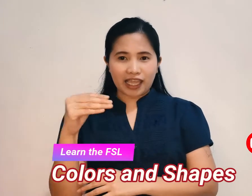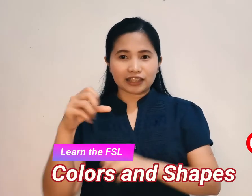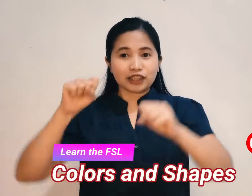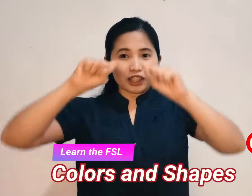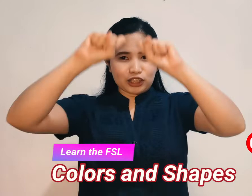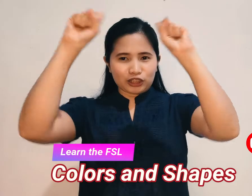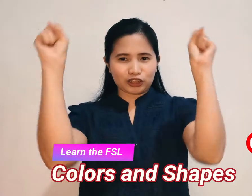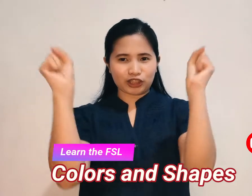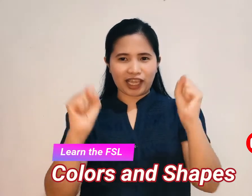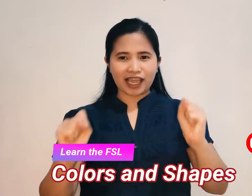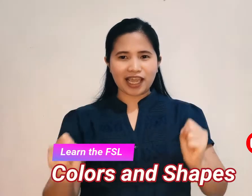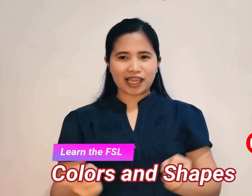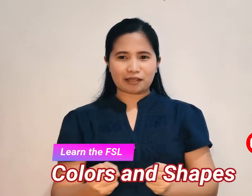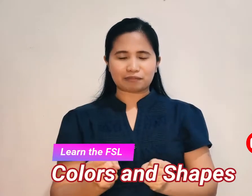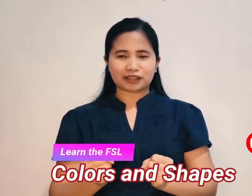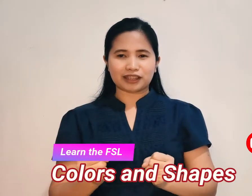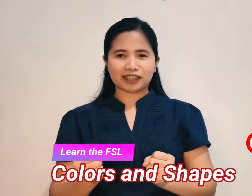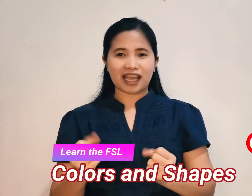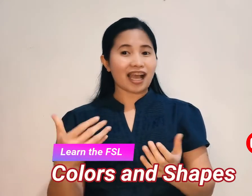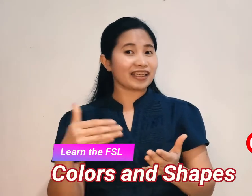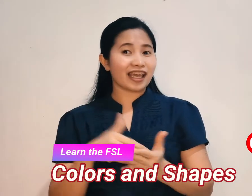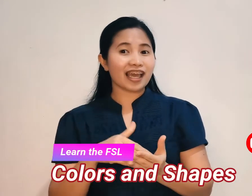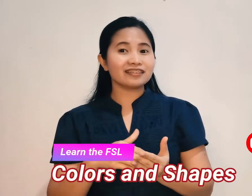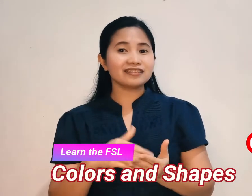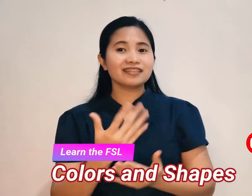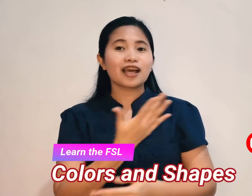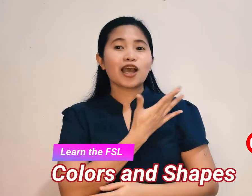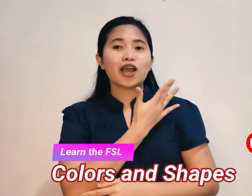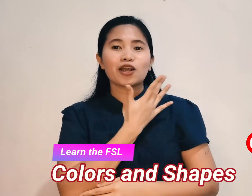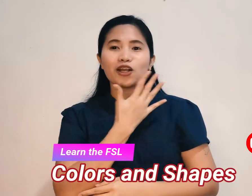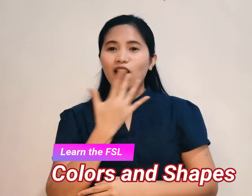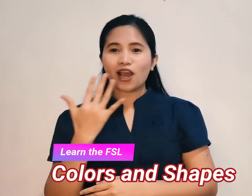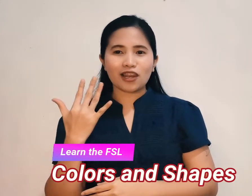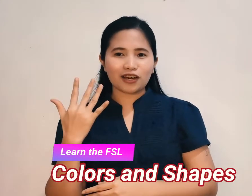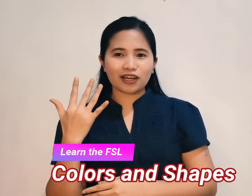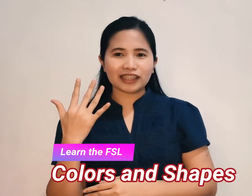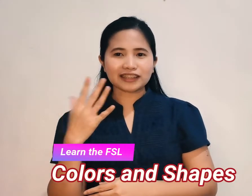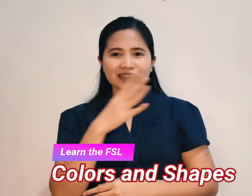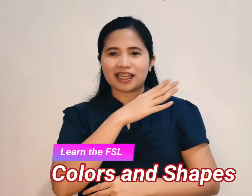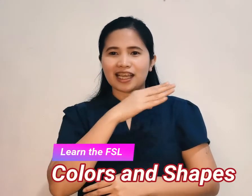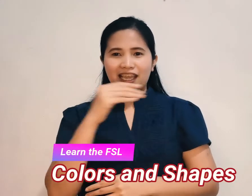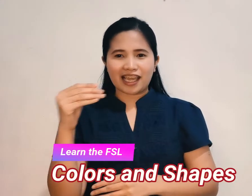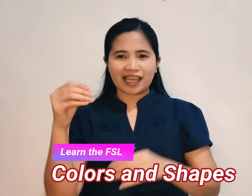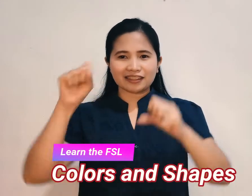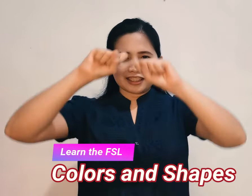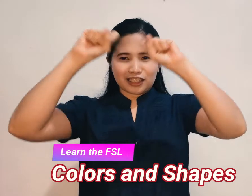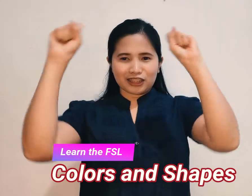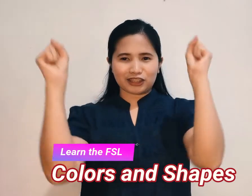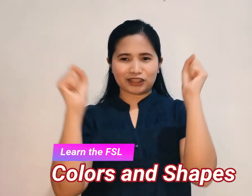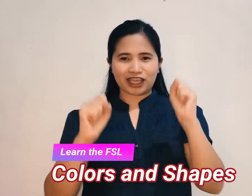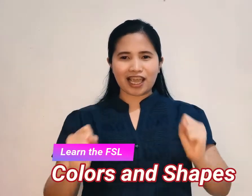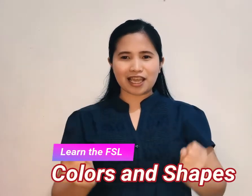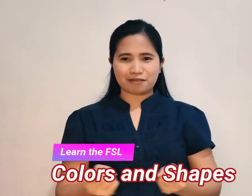and shapes. Again, colors and